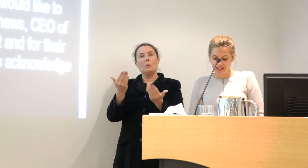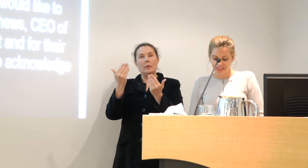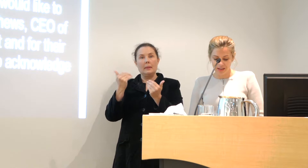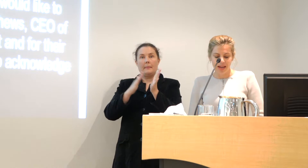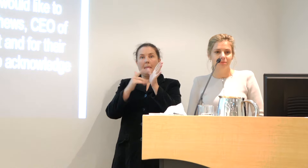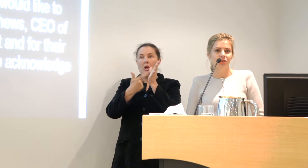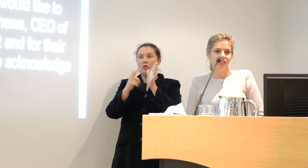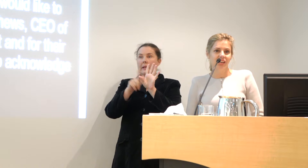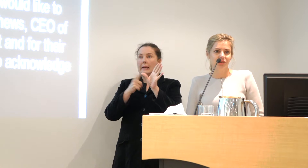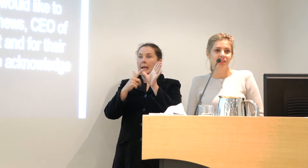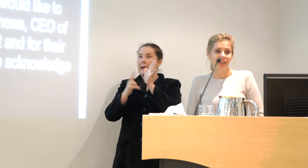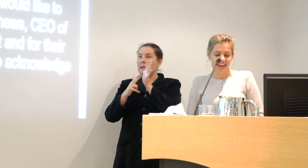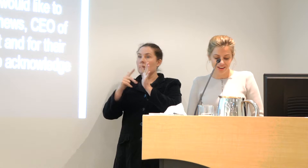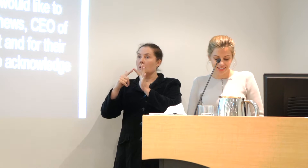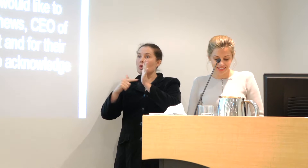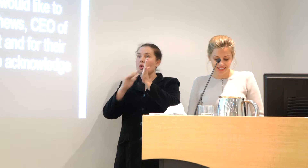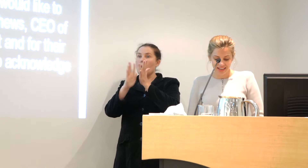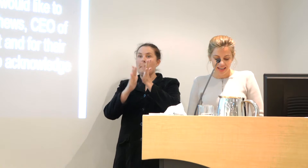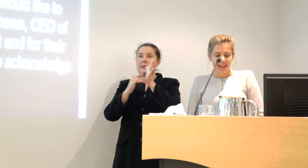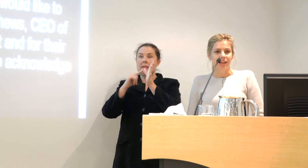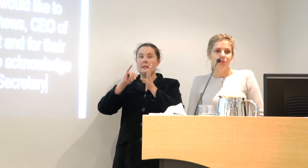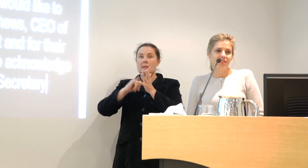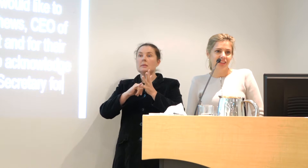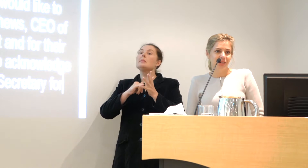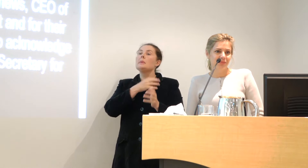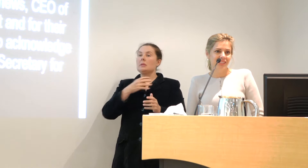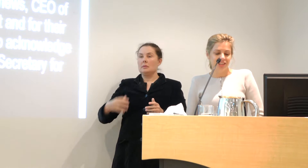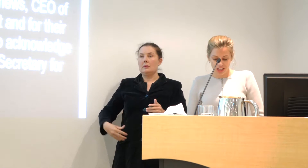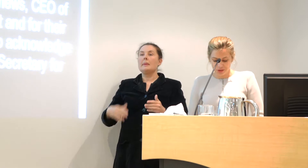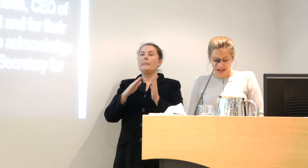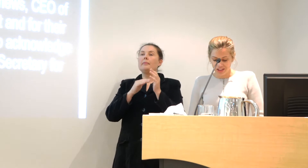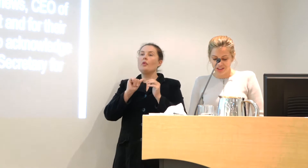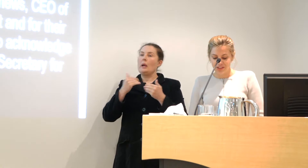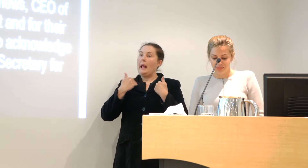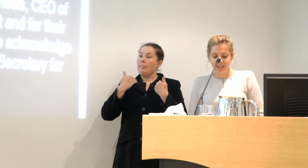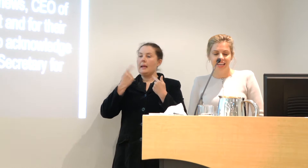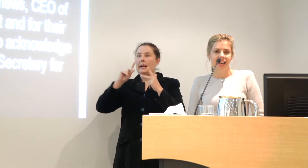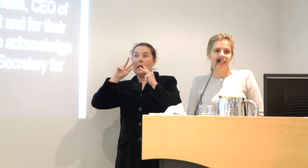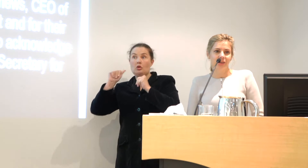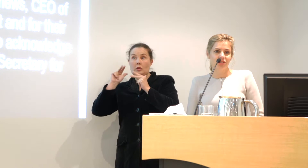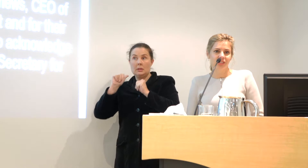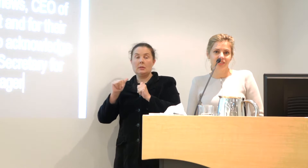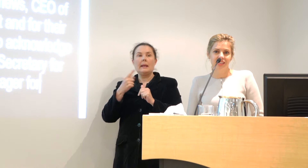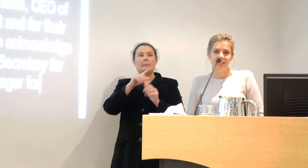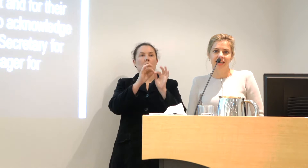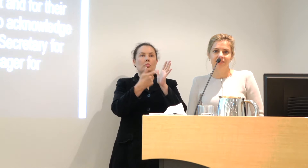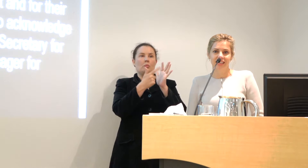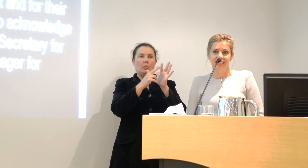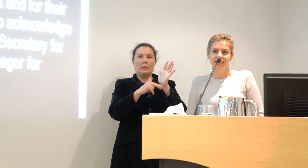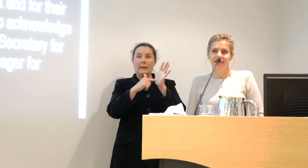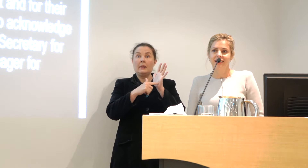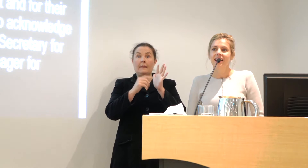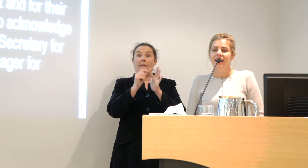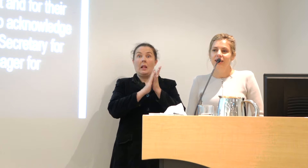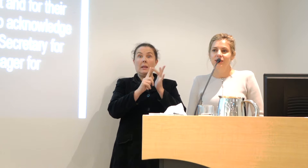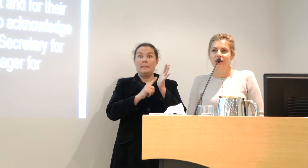for Health and Parliamentary Secretary for Carers, and Brent Phillips, General Manager for Community and Language Services at